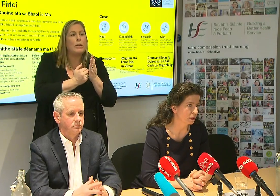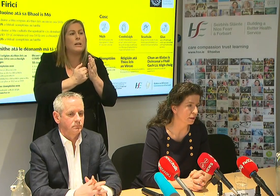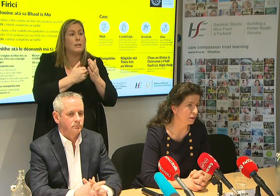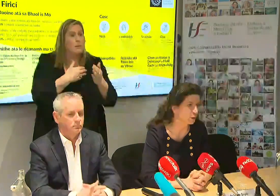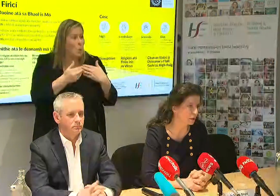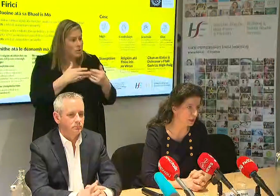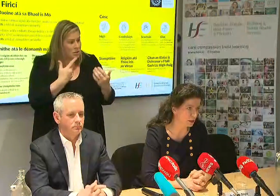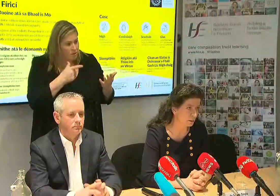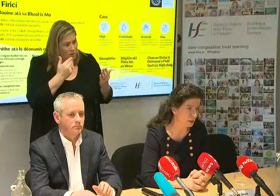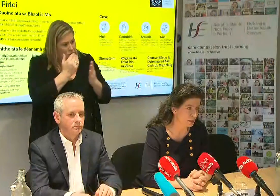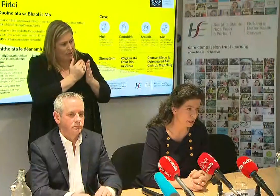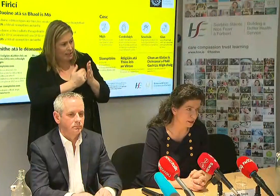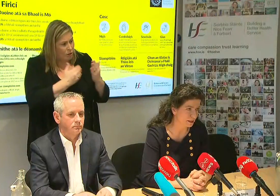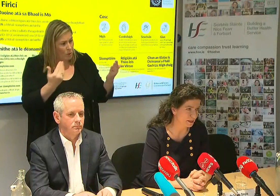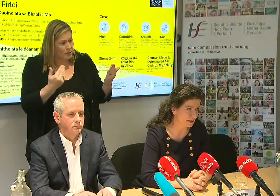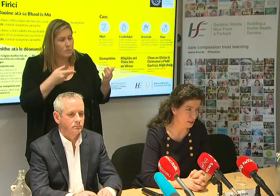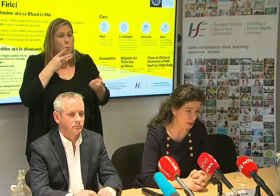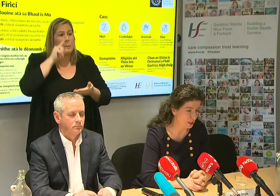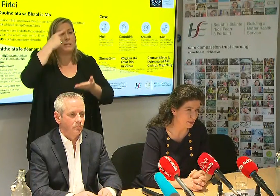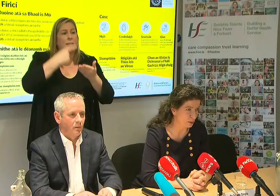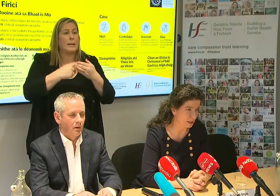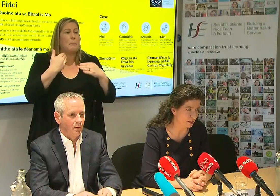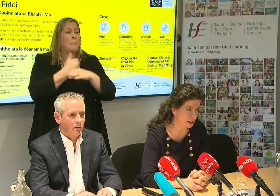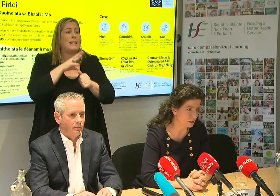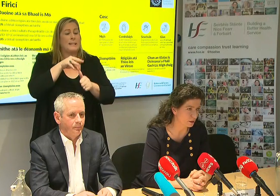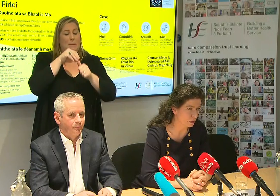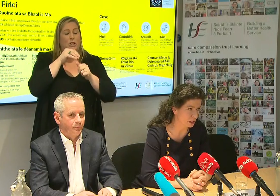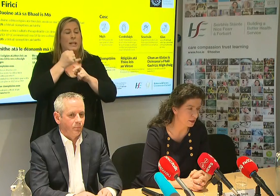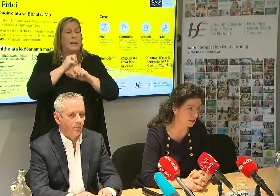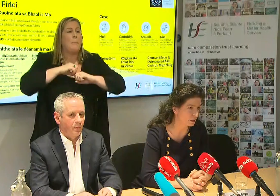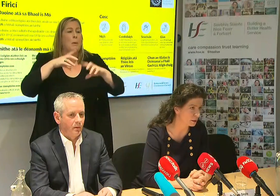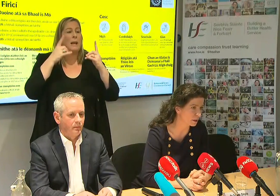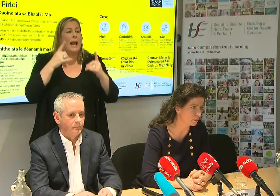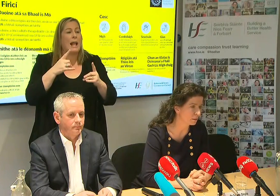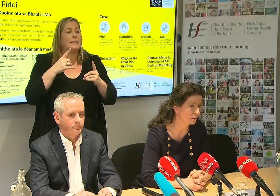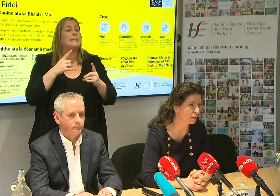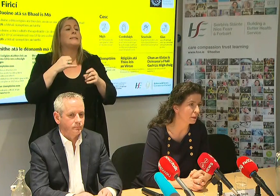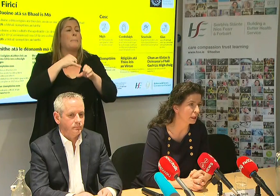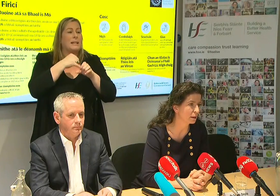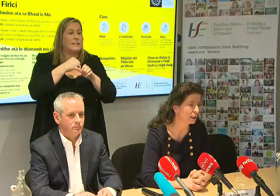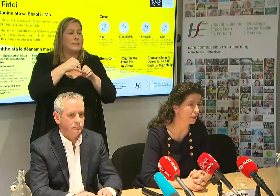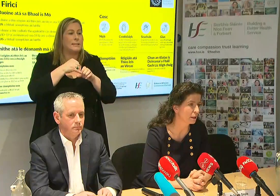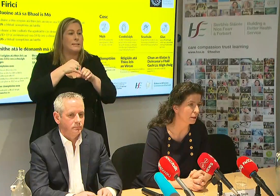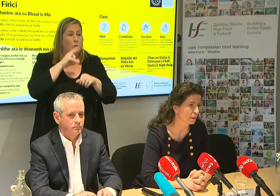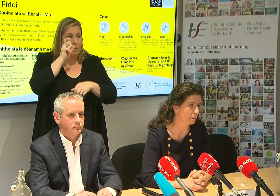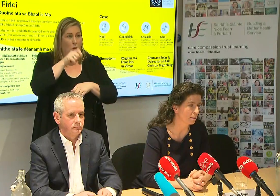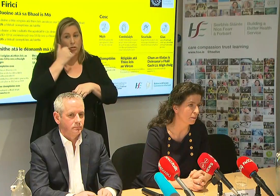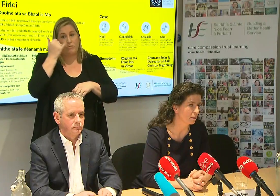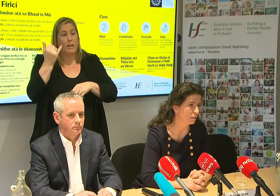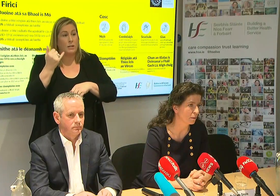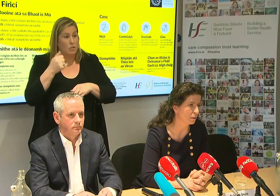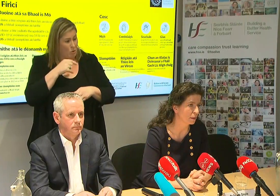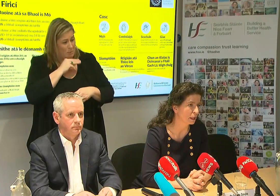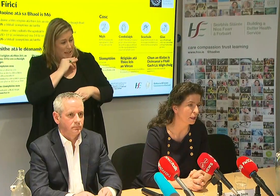which are? That will be determined by the specialist in public health medicine who discusses that with them. So they're